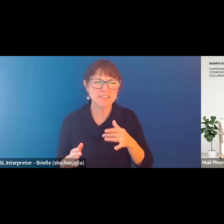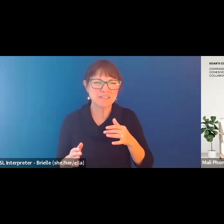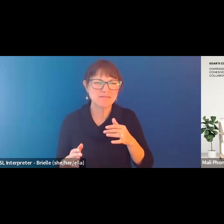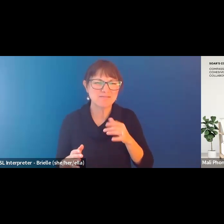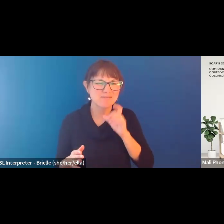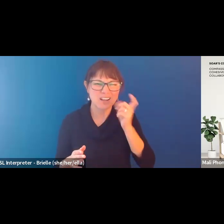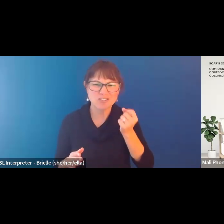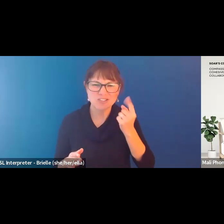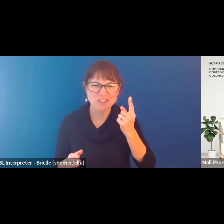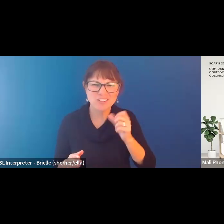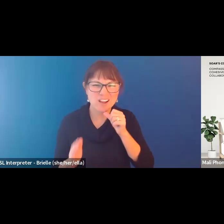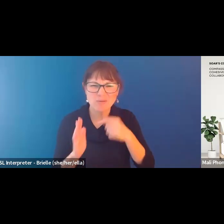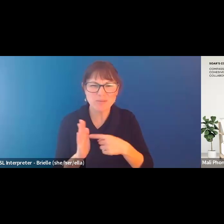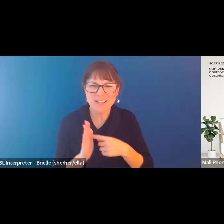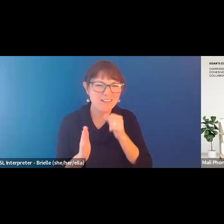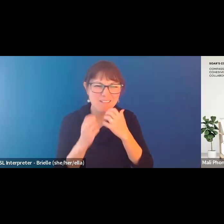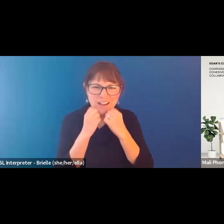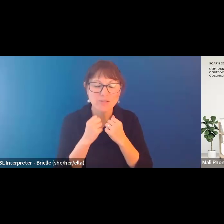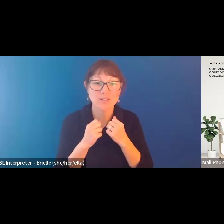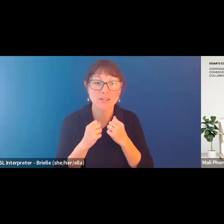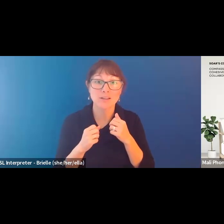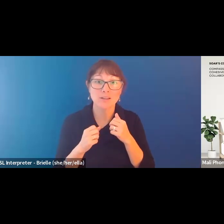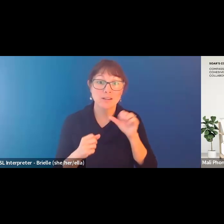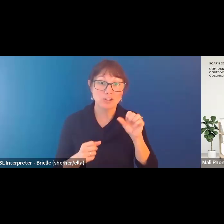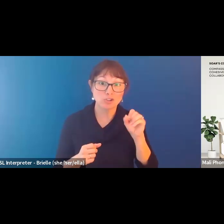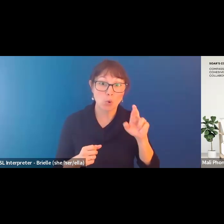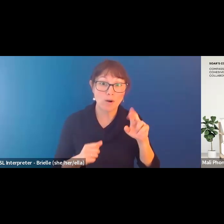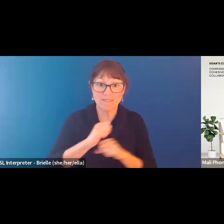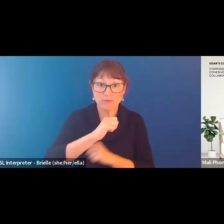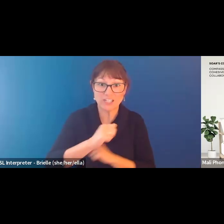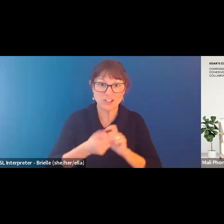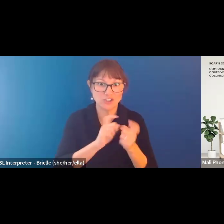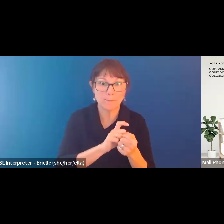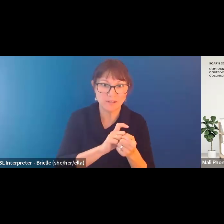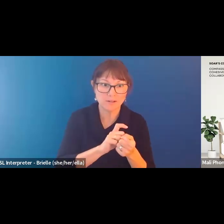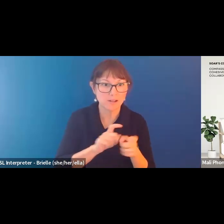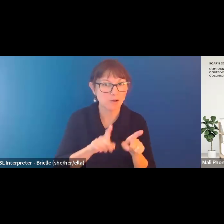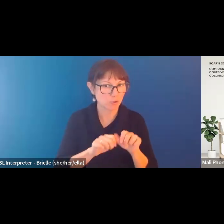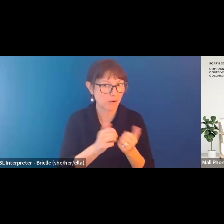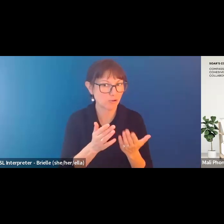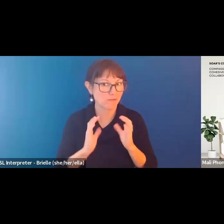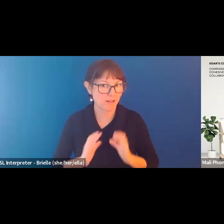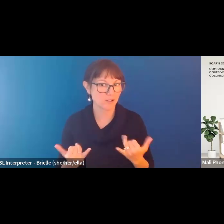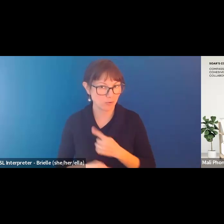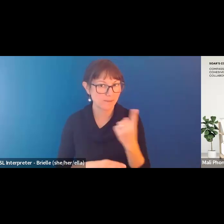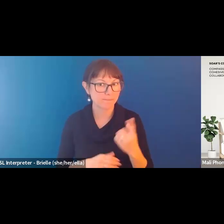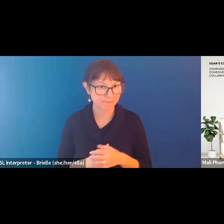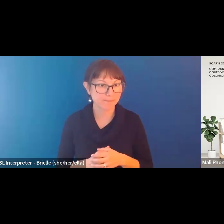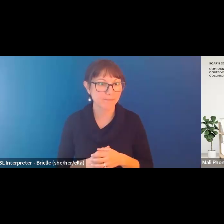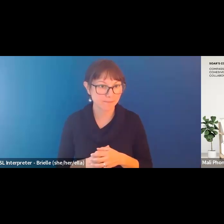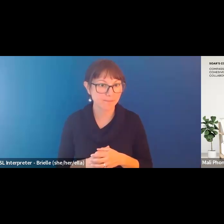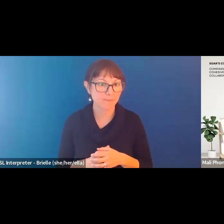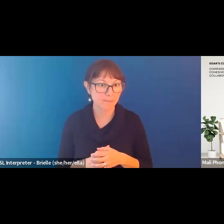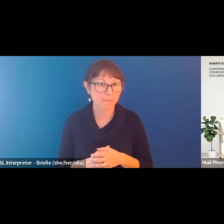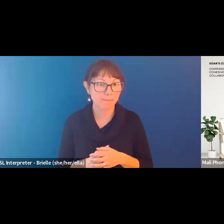underrepresented, and undervalued. It shaped the foundation of SOAR and how we serve our clients today. Take some time to